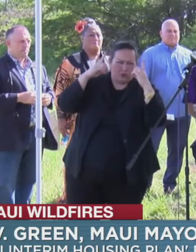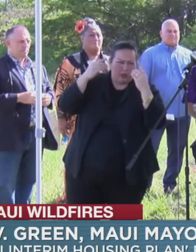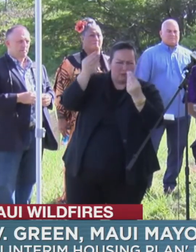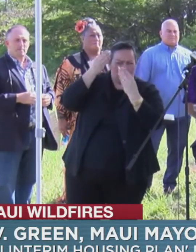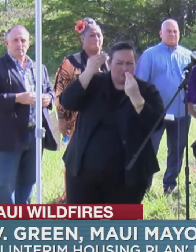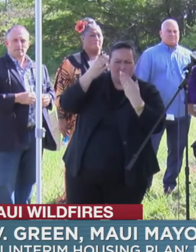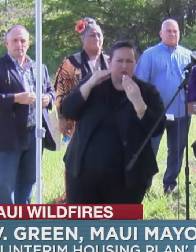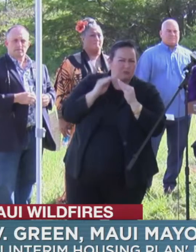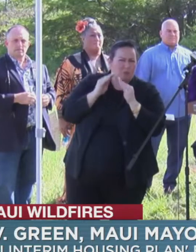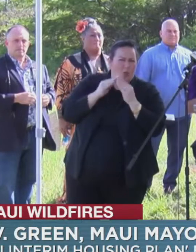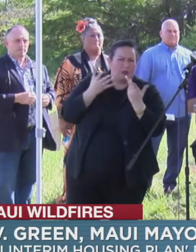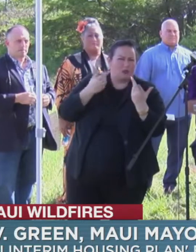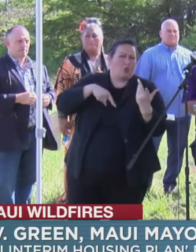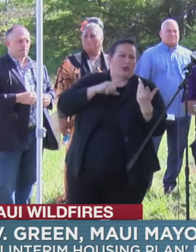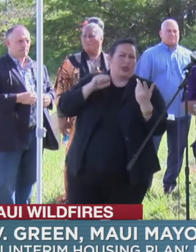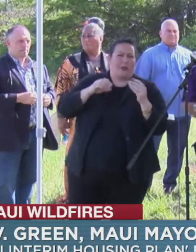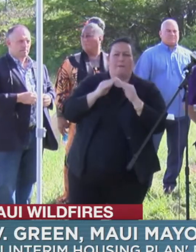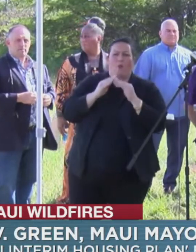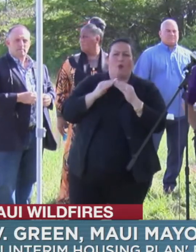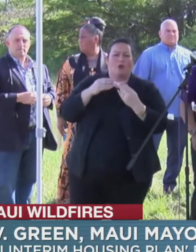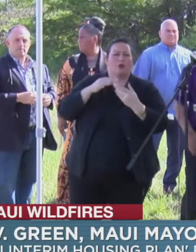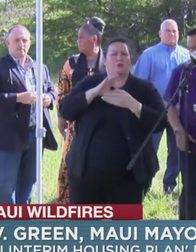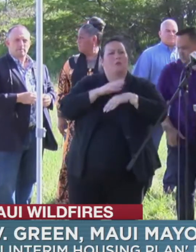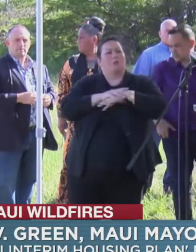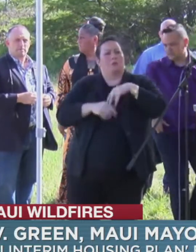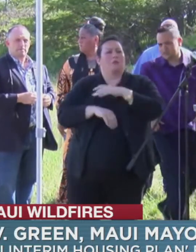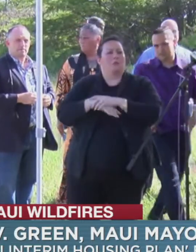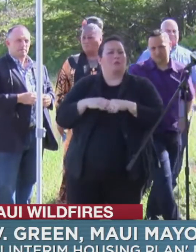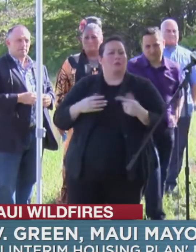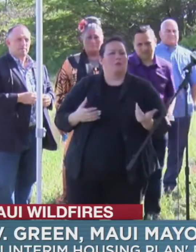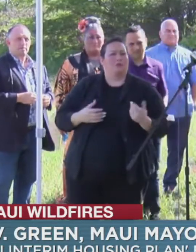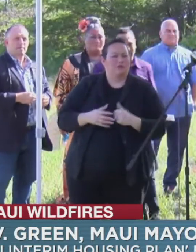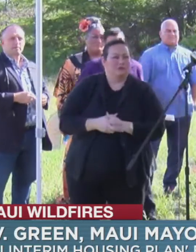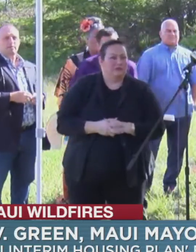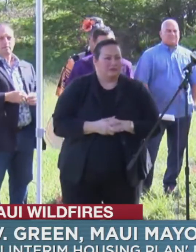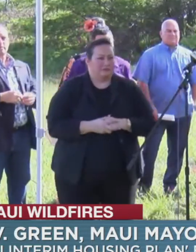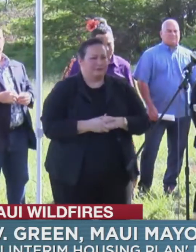them comfortable with the program. So we expect more to come forward.